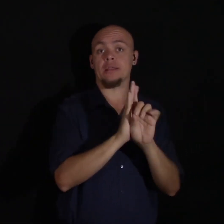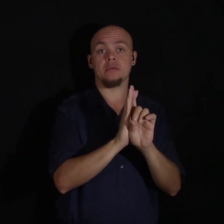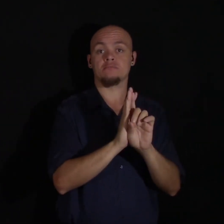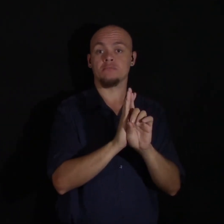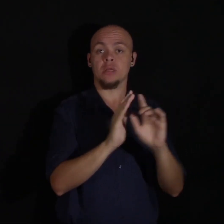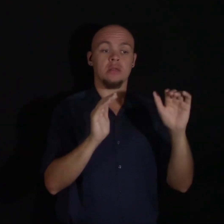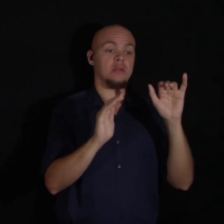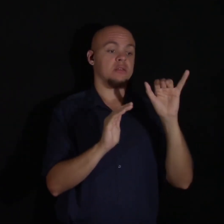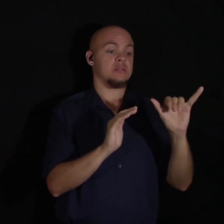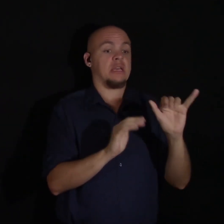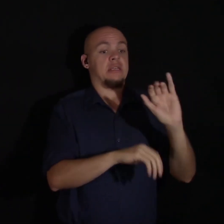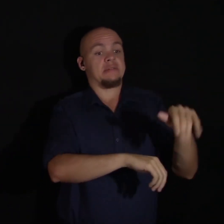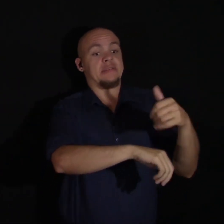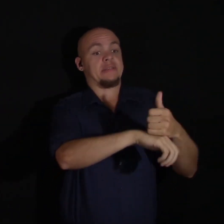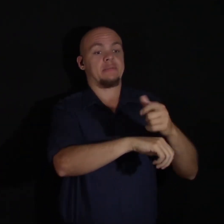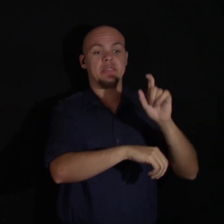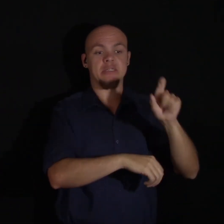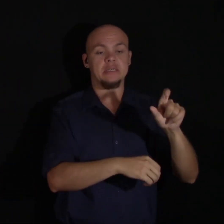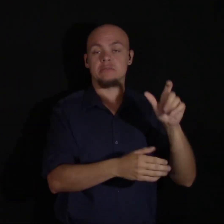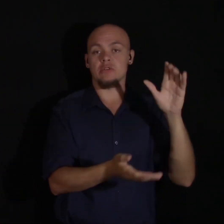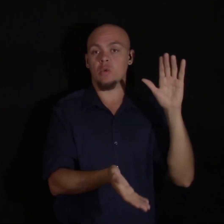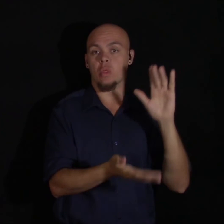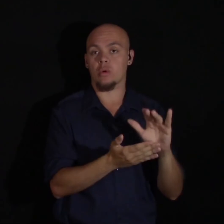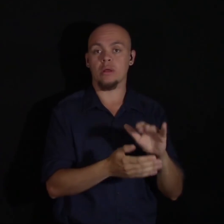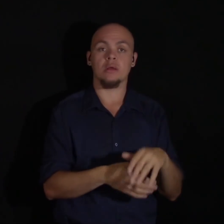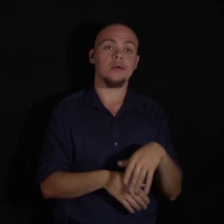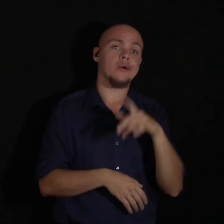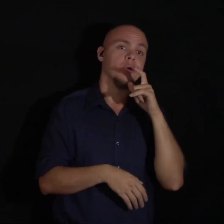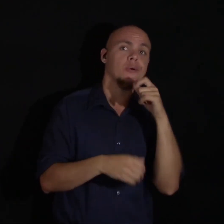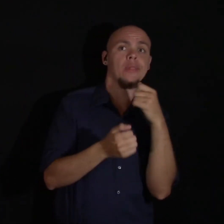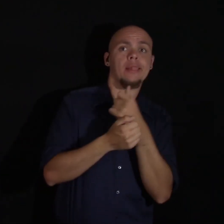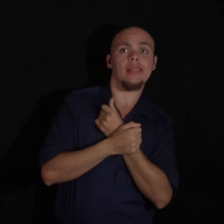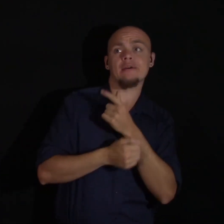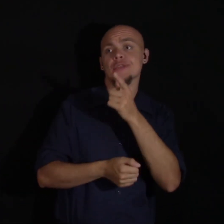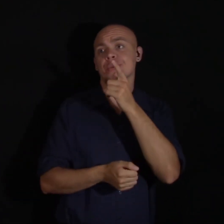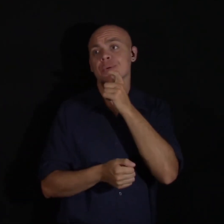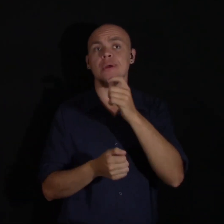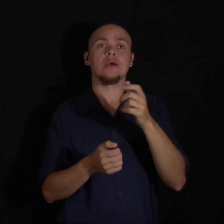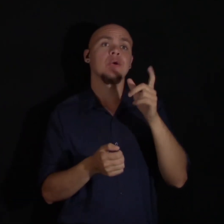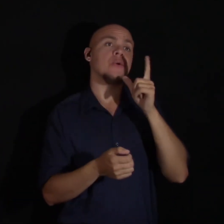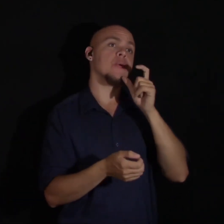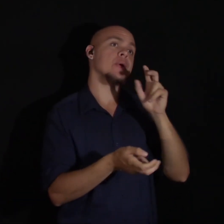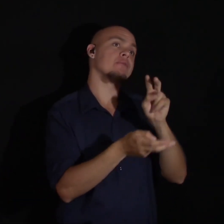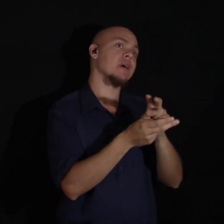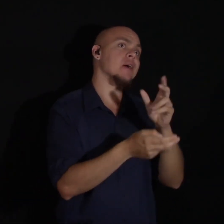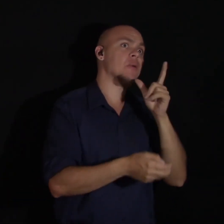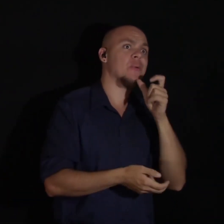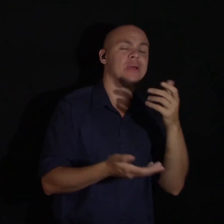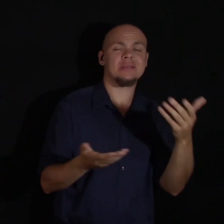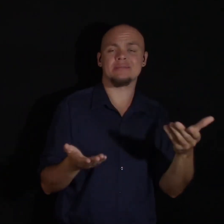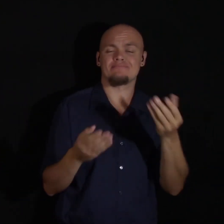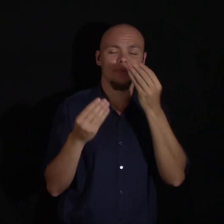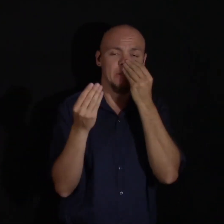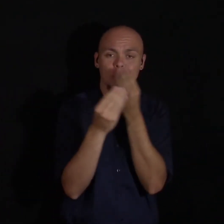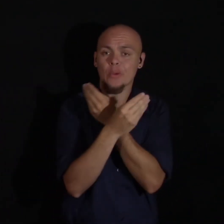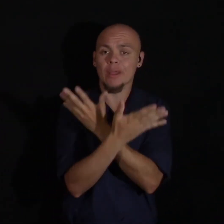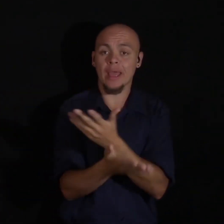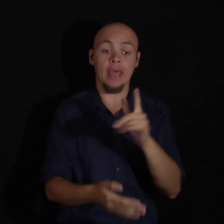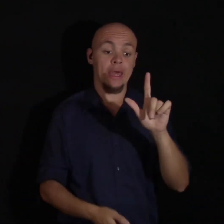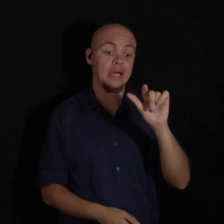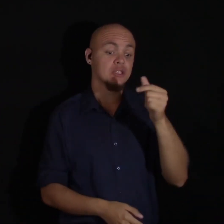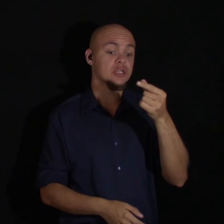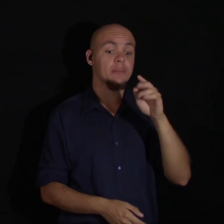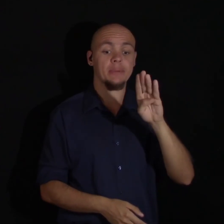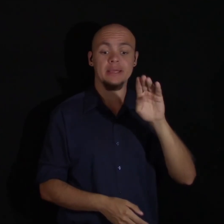will decline. If no one cares who loves who or who has sex with who, the need for an LGBT